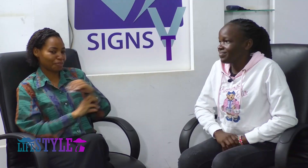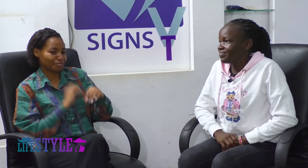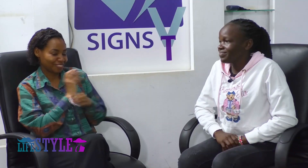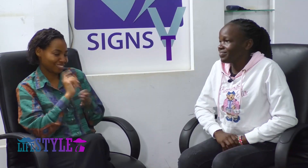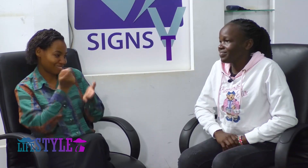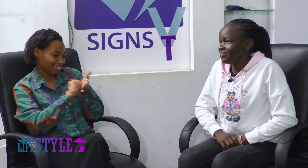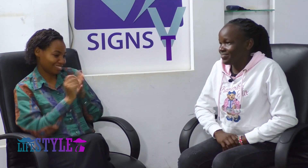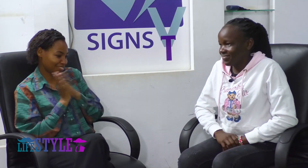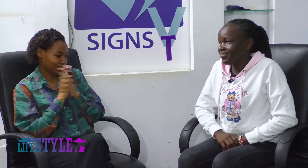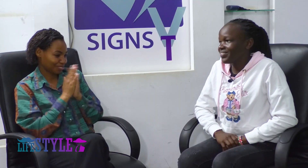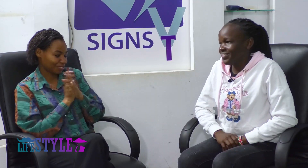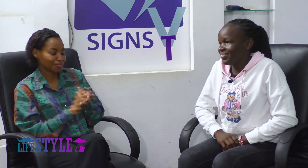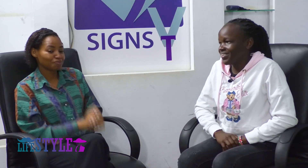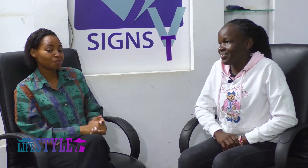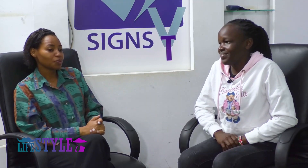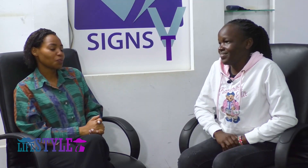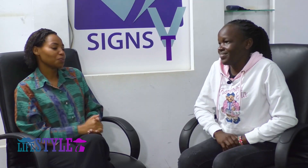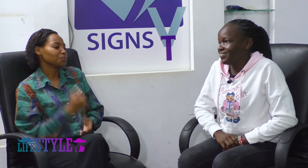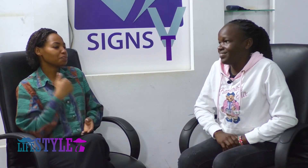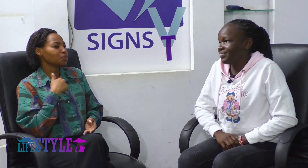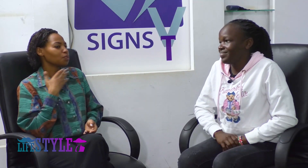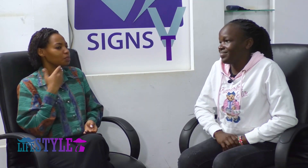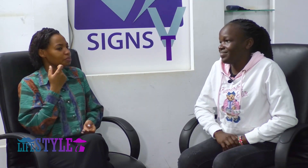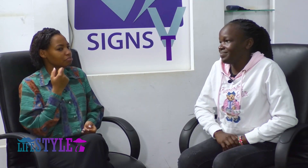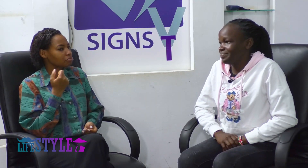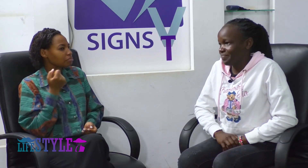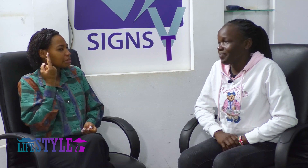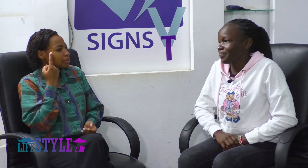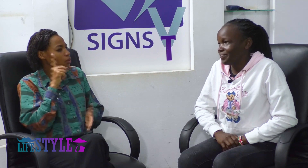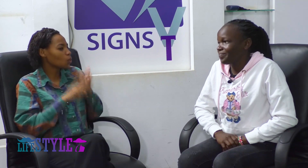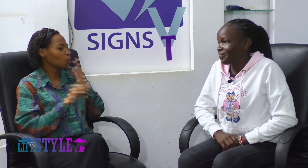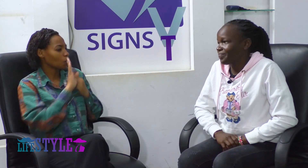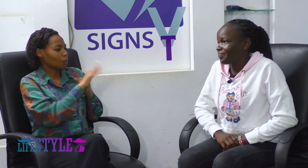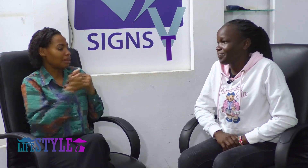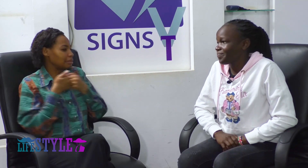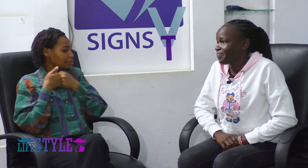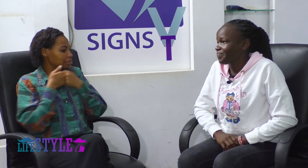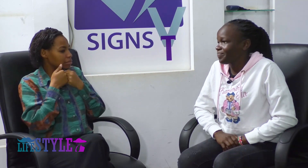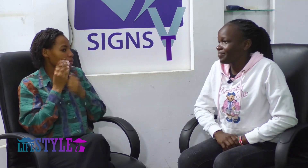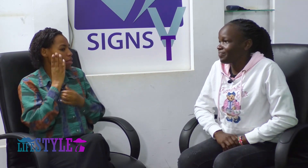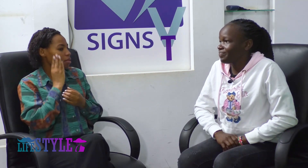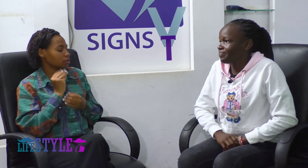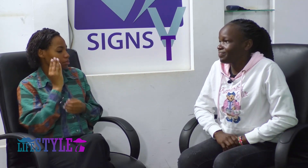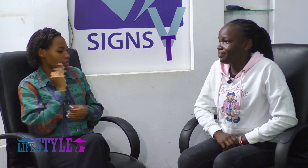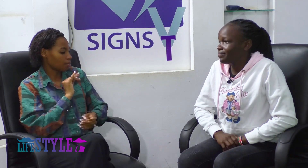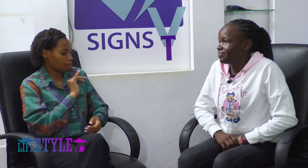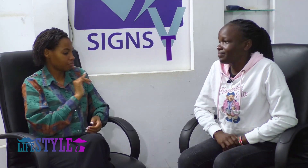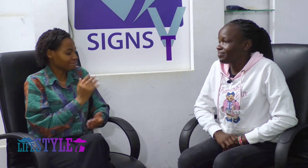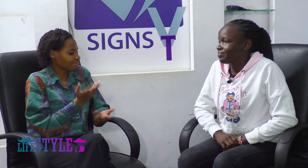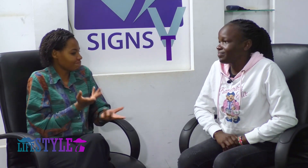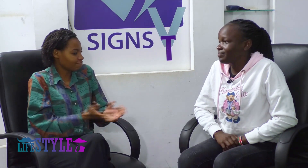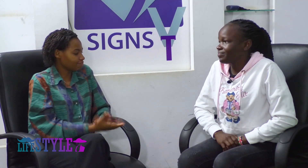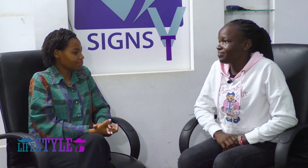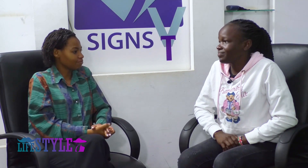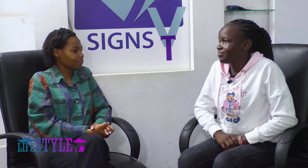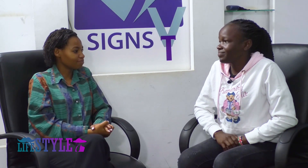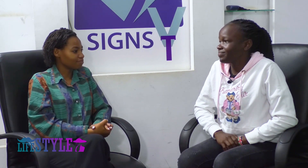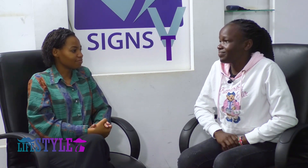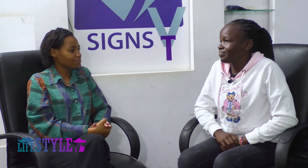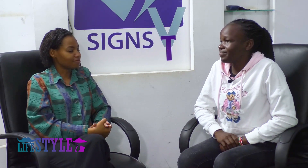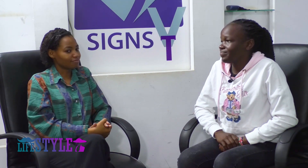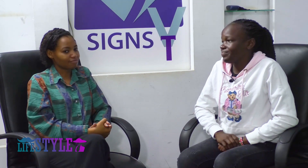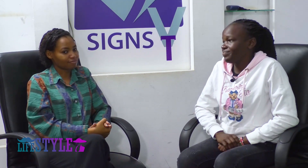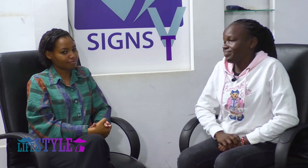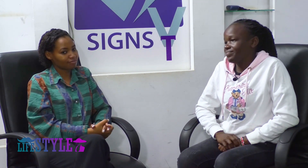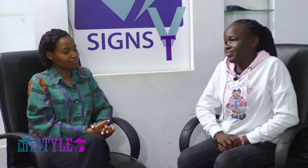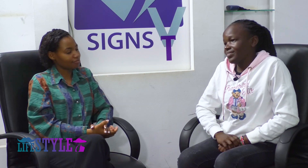That's a nice movie and a nice story. So kindly tell us some of your experience